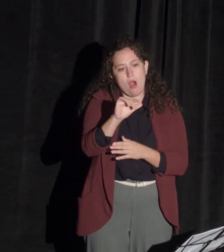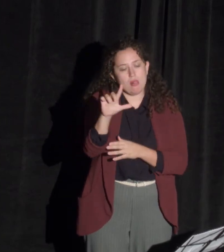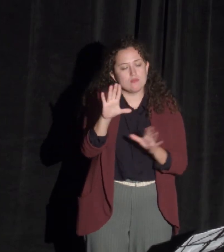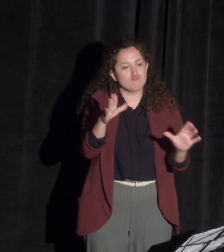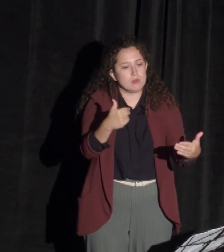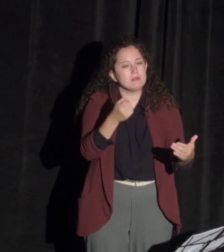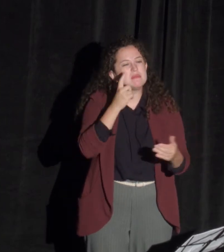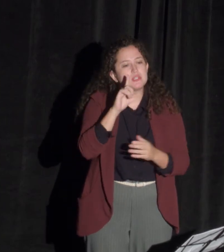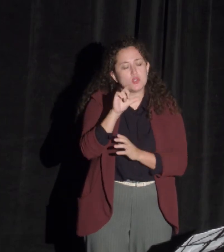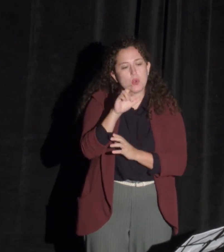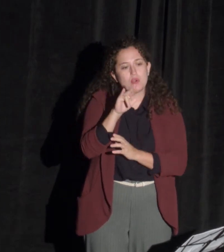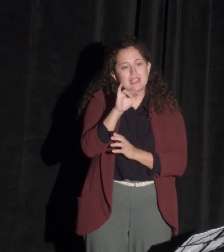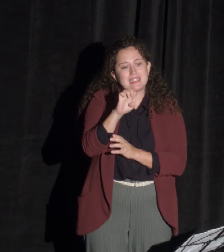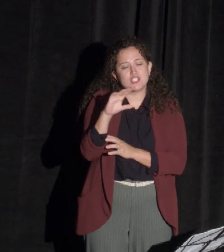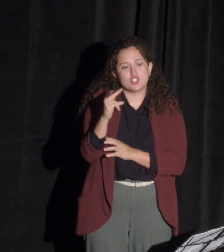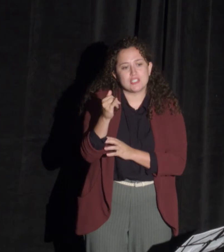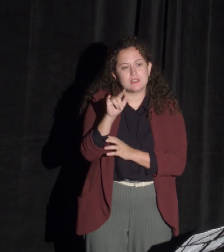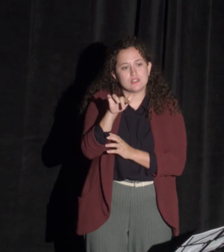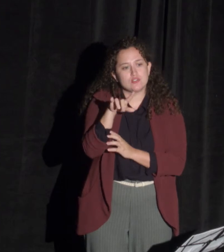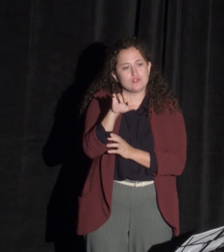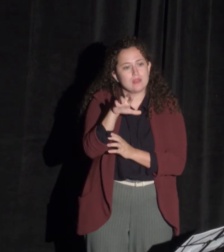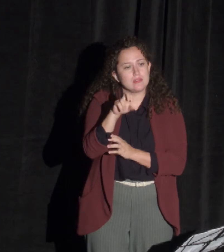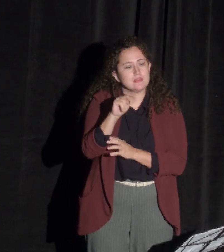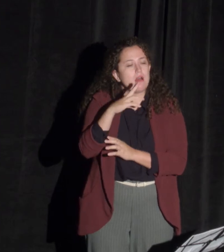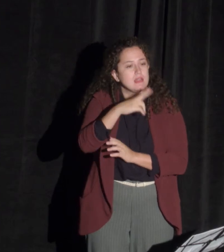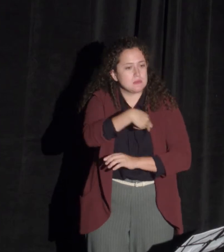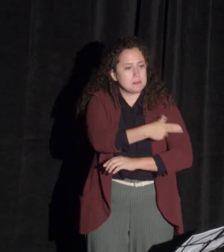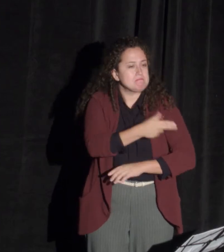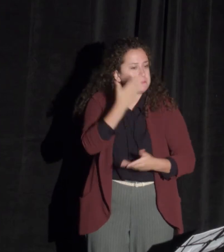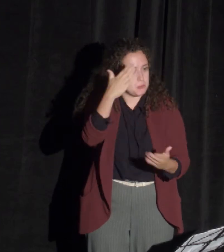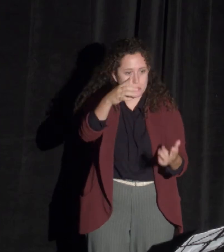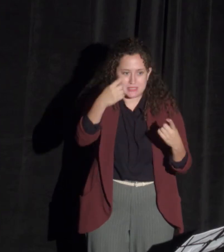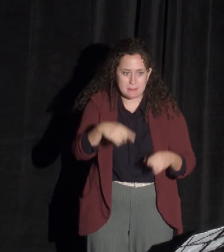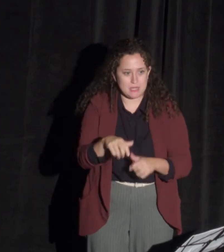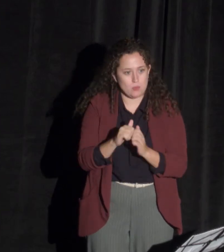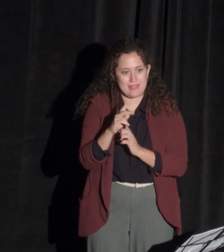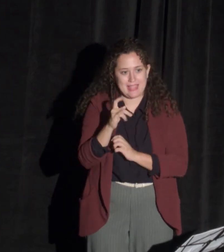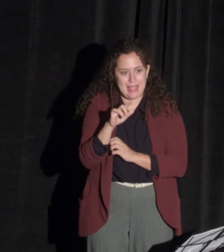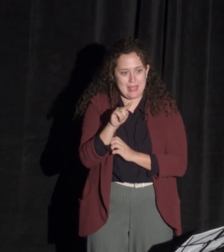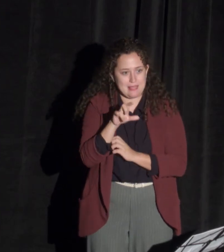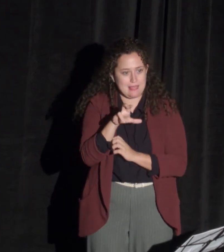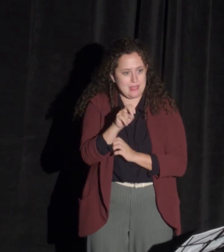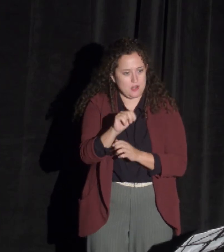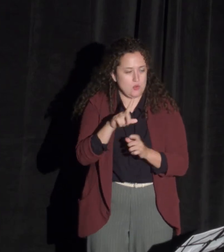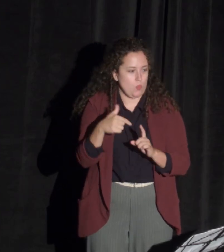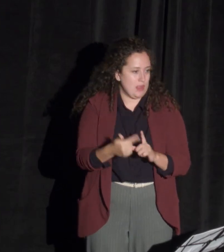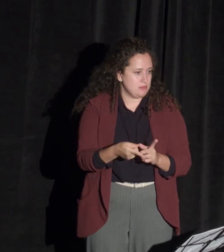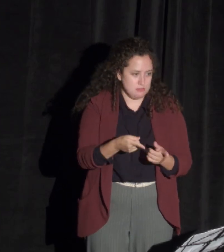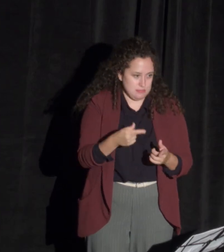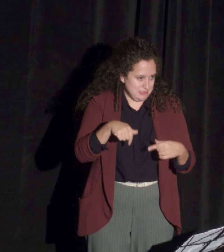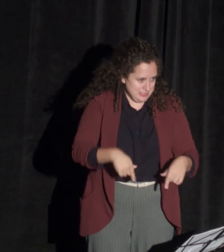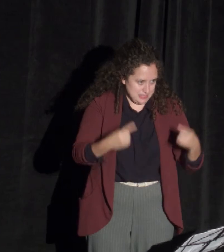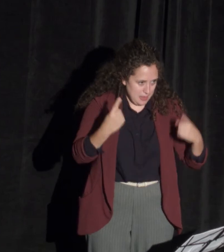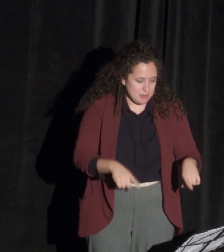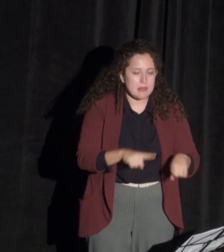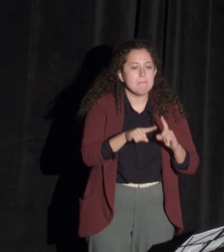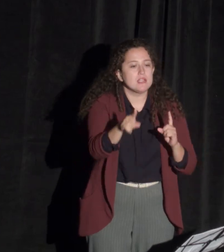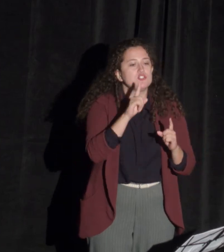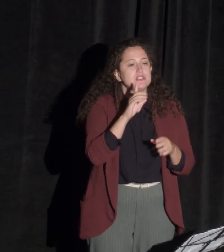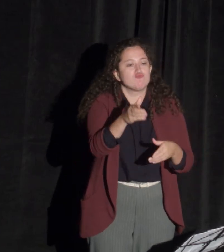on with Caitlin when you're hearing this, but she's getting the absolutely best care possible. We plan to be there tonight with all of